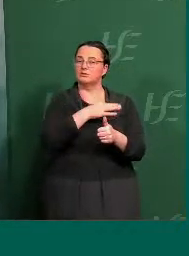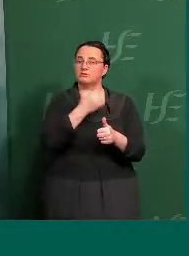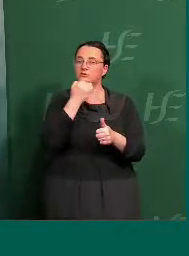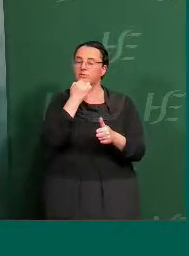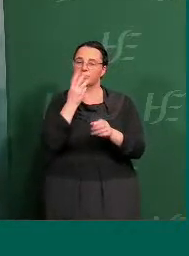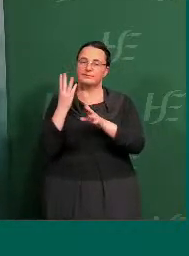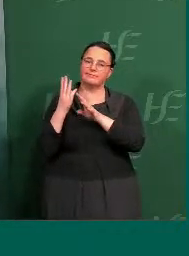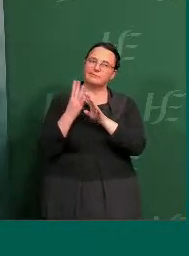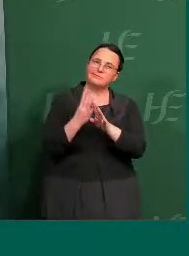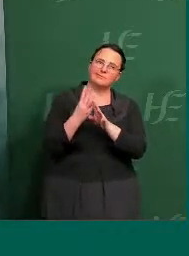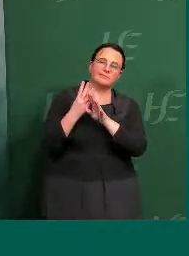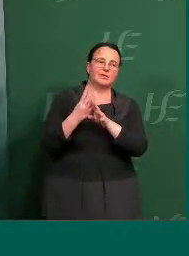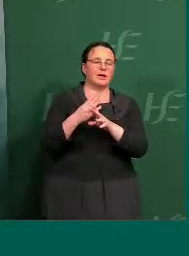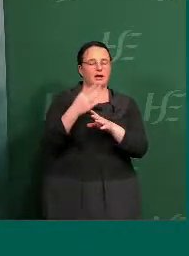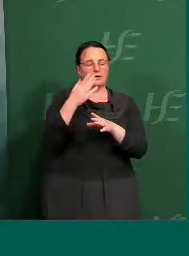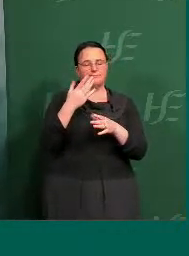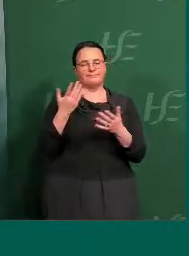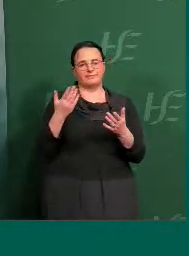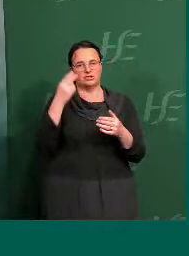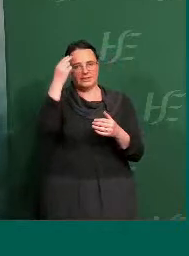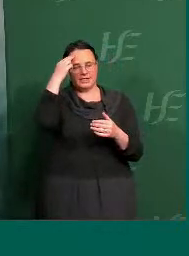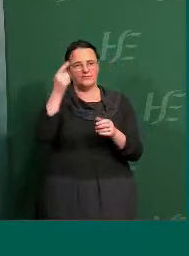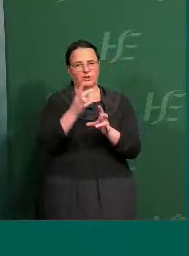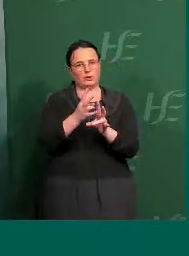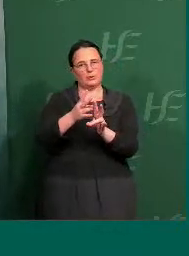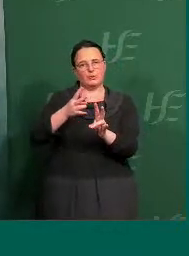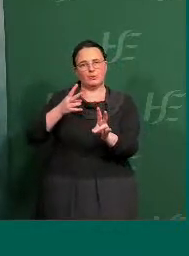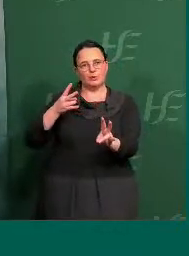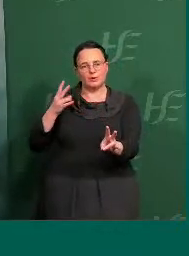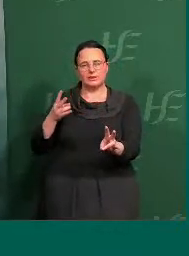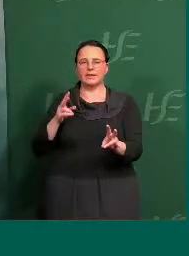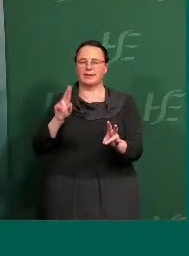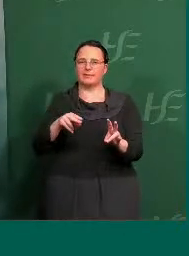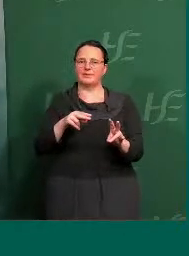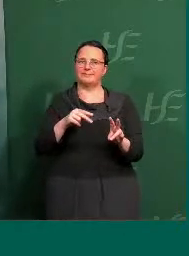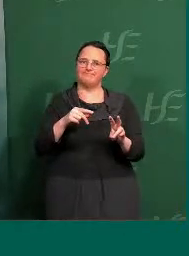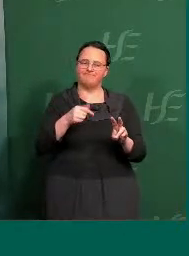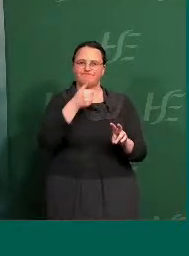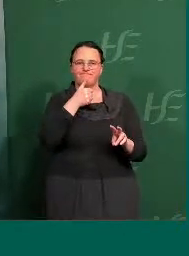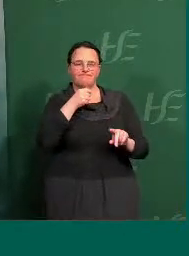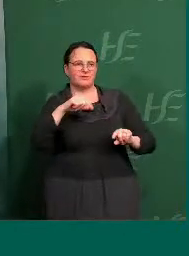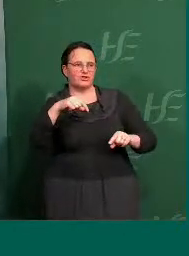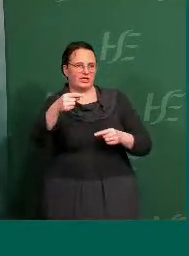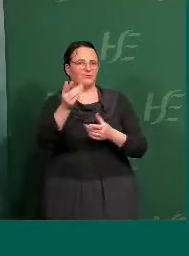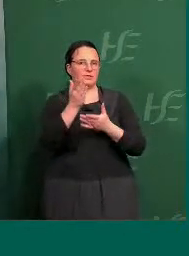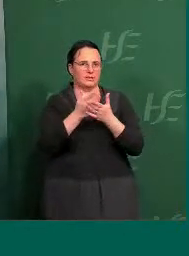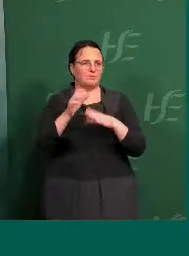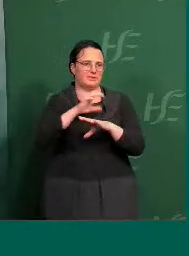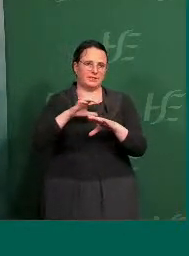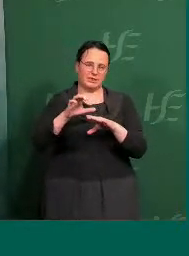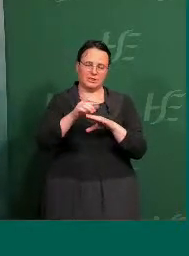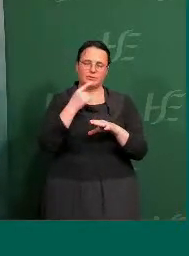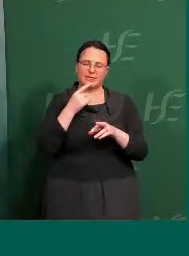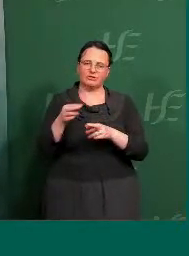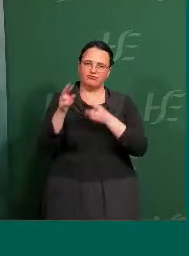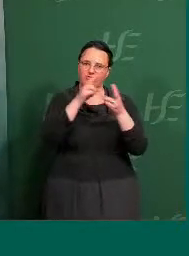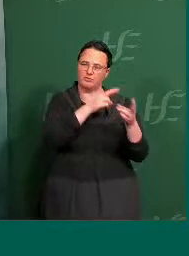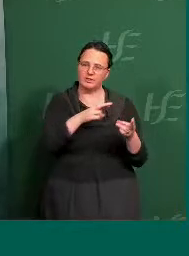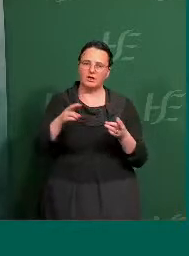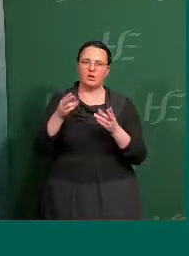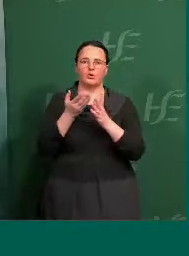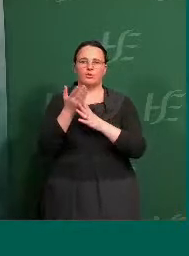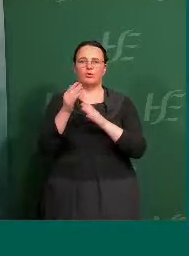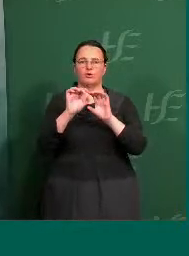do appreciate that for some people in terms of queuing and so on, present some challenges in certain sites. And again, to reinforce, our social media